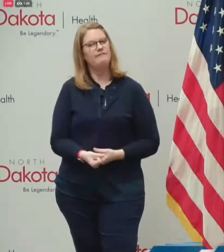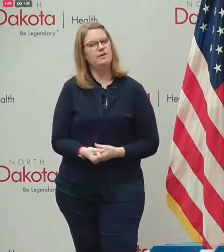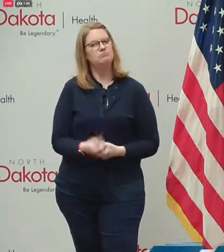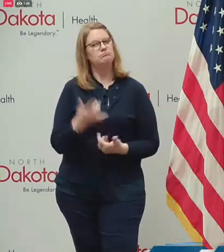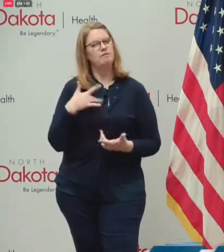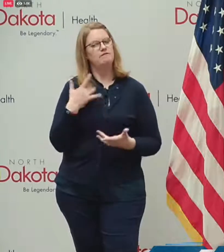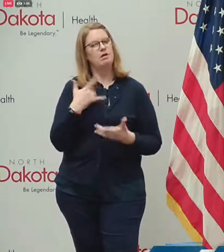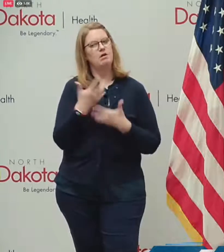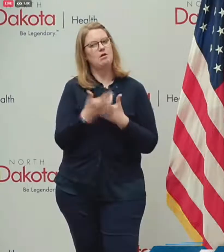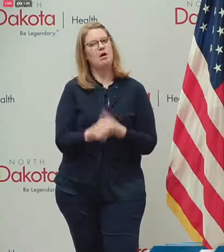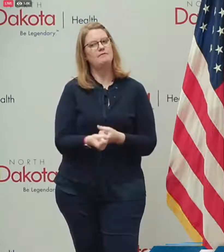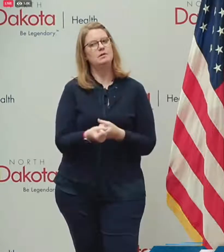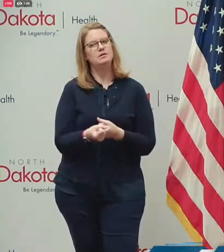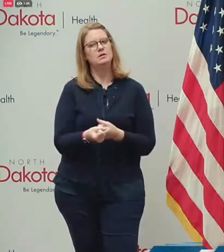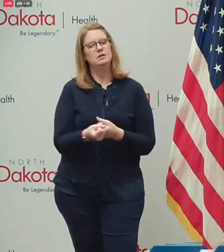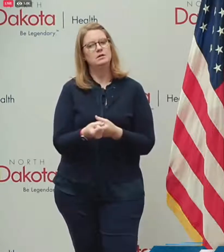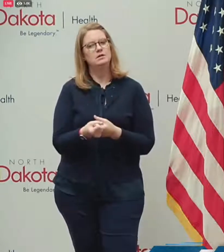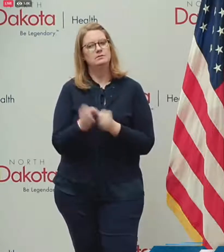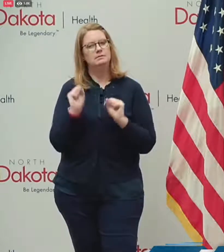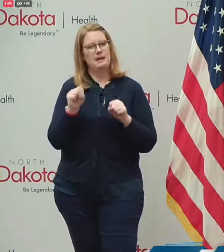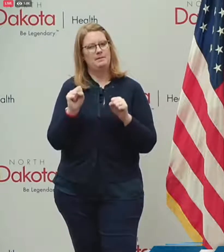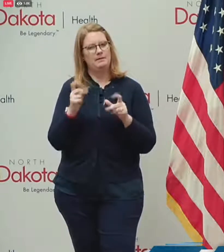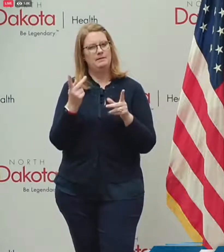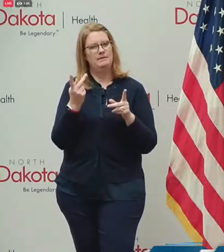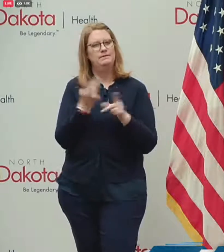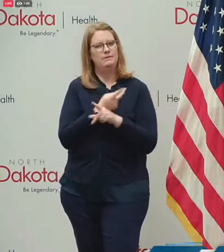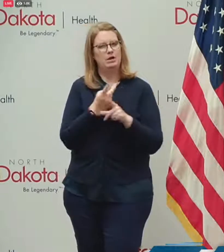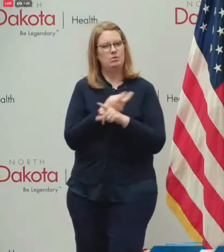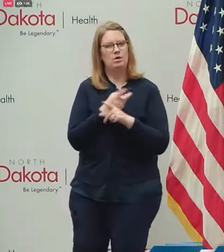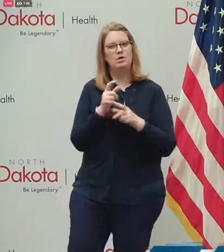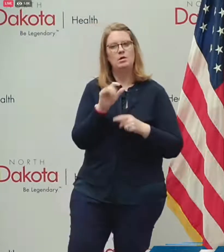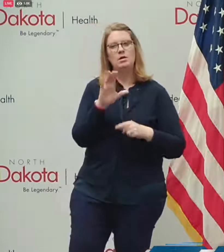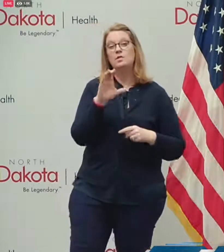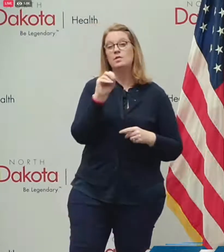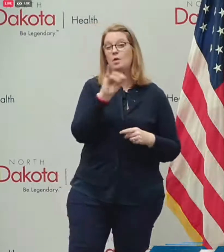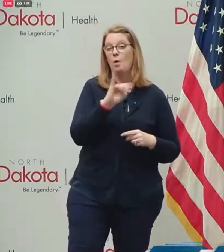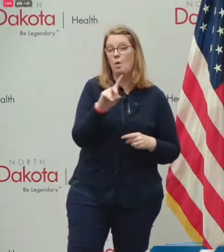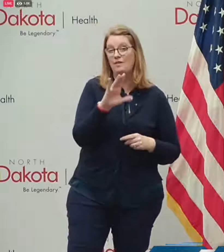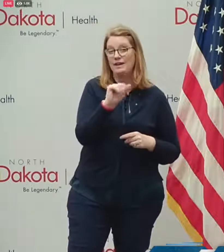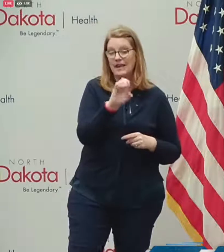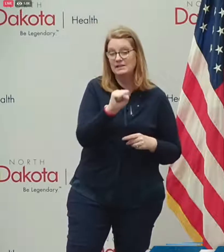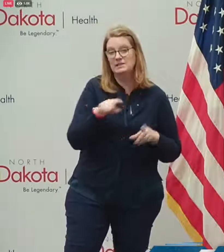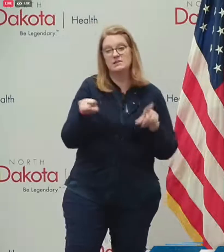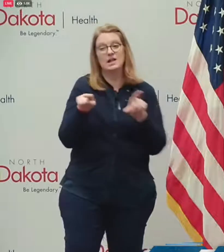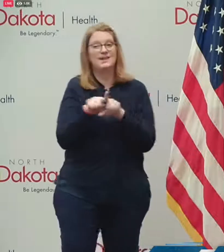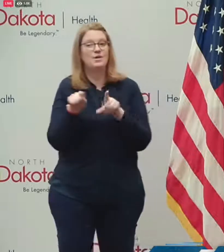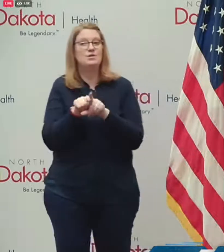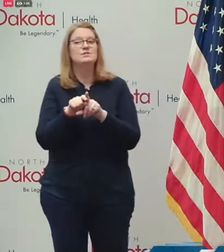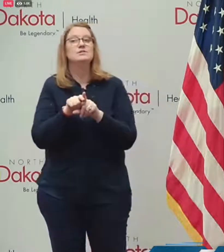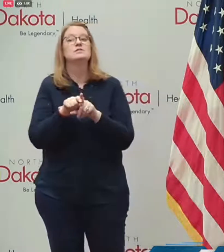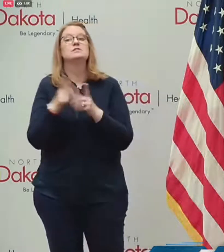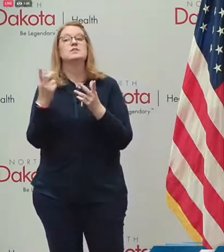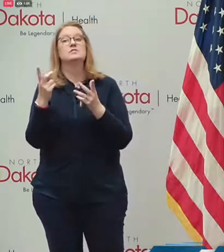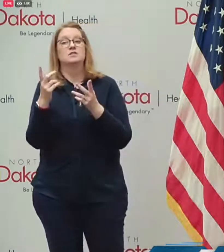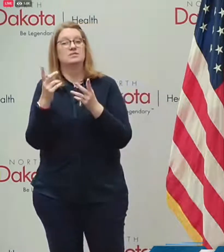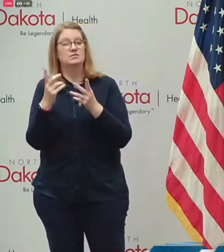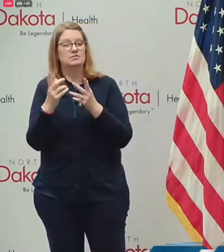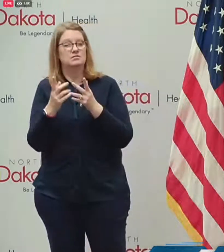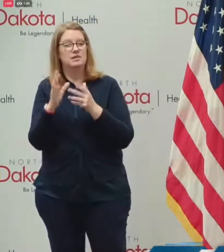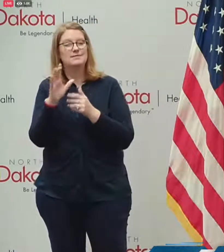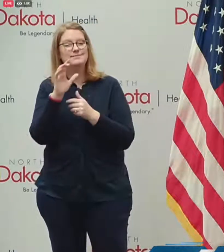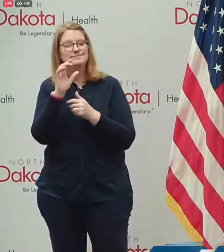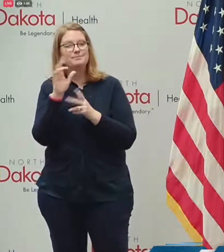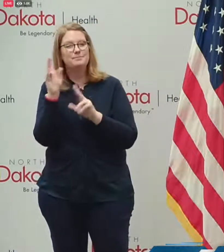we're going to be able to figure out a way to manage the COVID cases and the 90% of non-COVID cases, and do that in a way